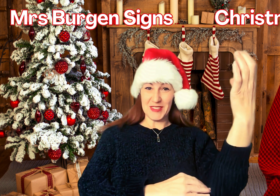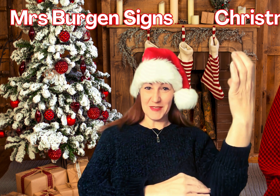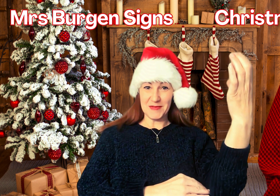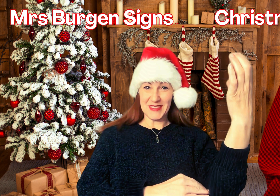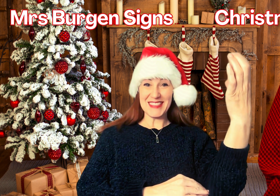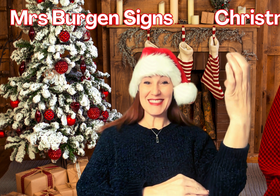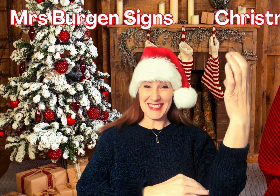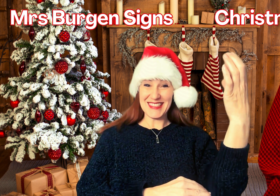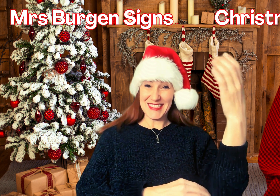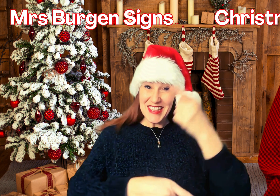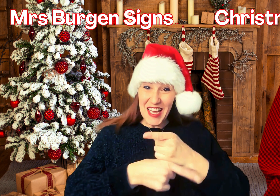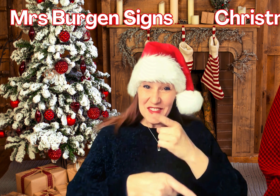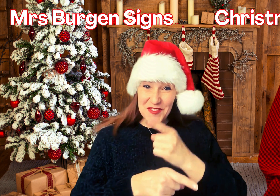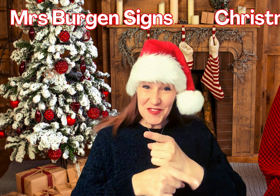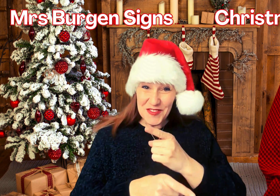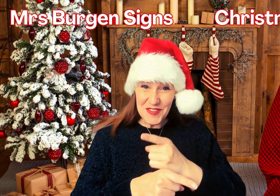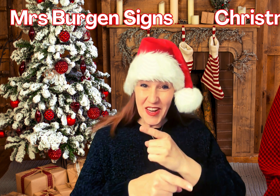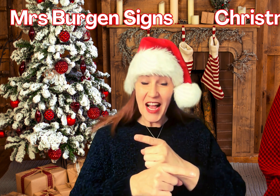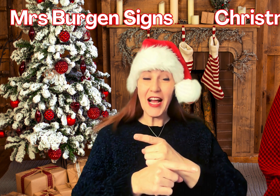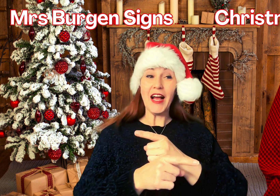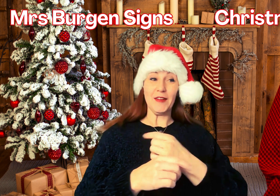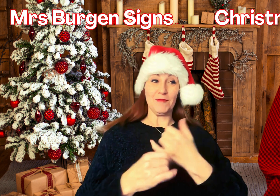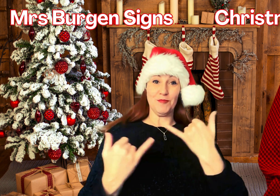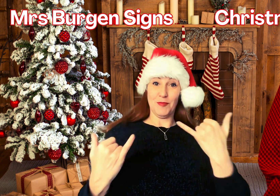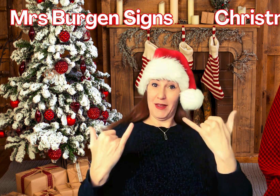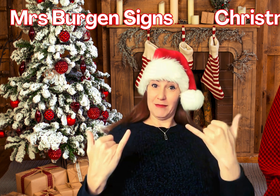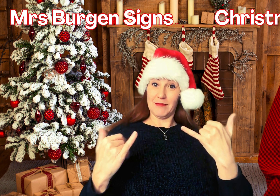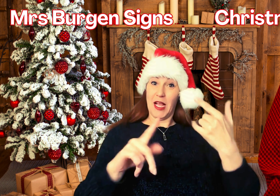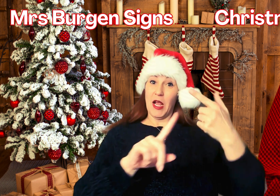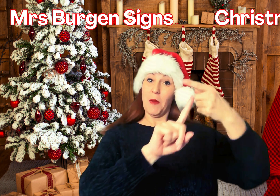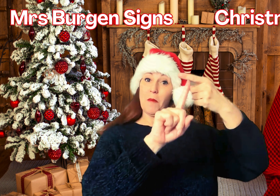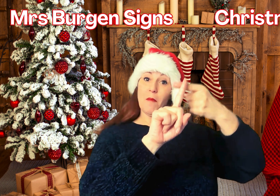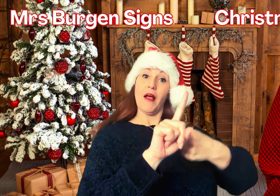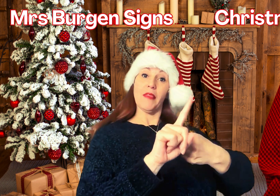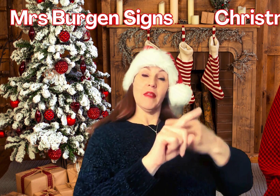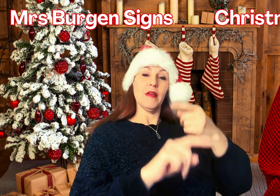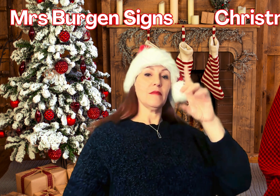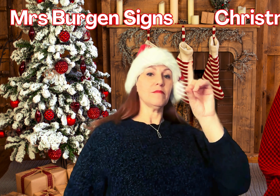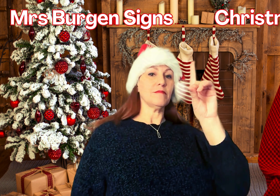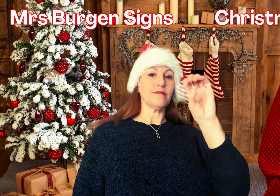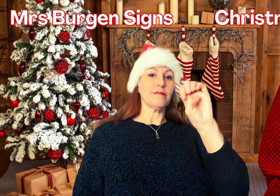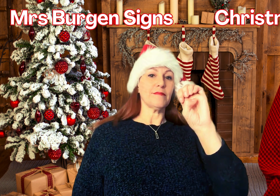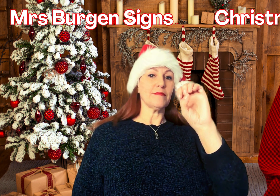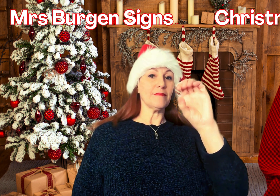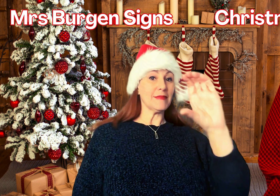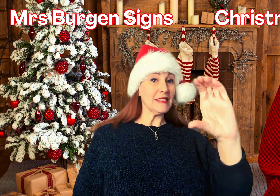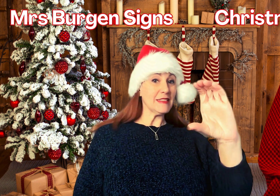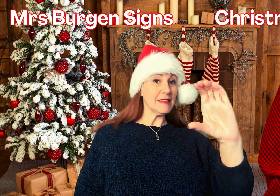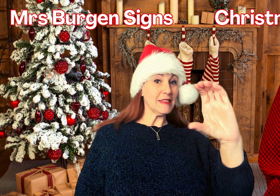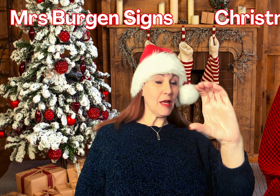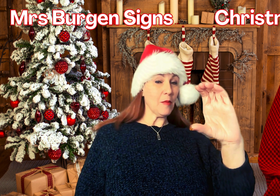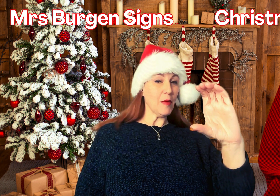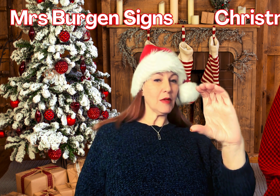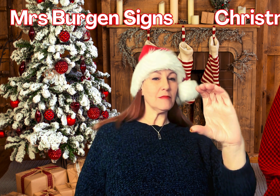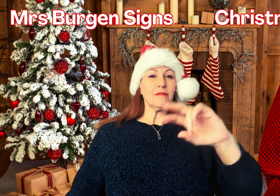Christmas. That's right. Right now, this month is December.